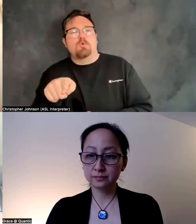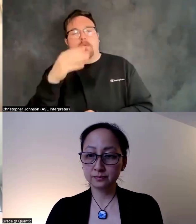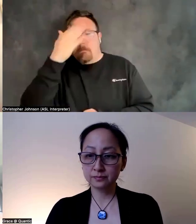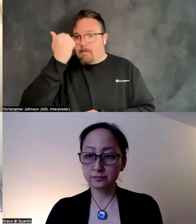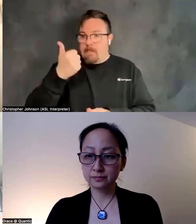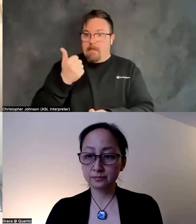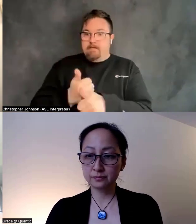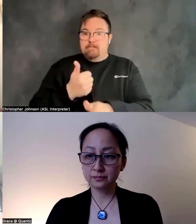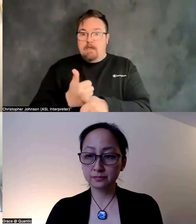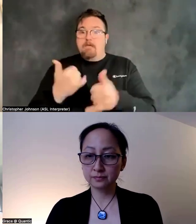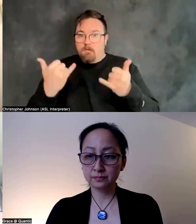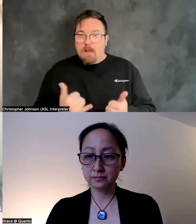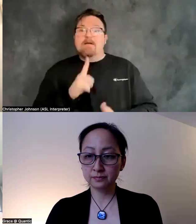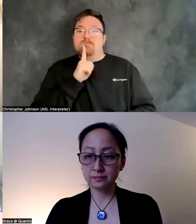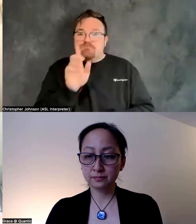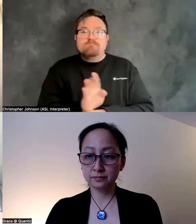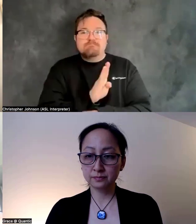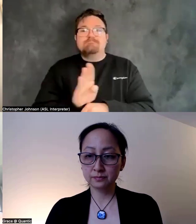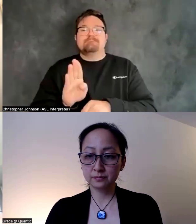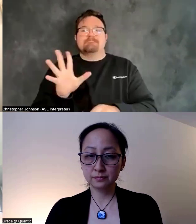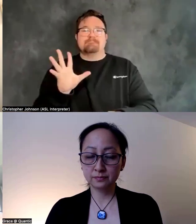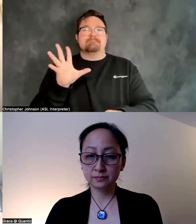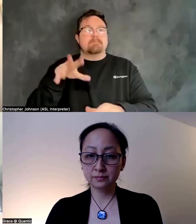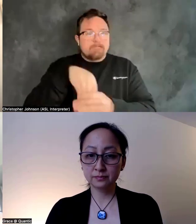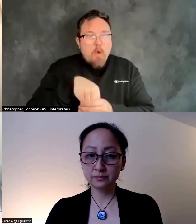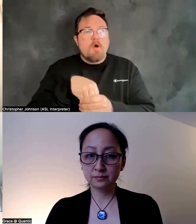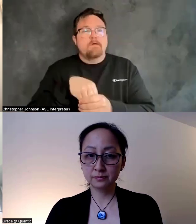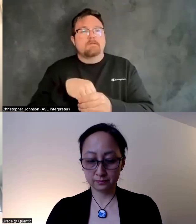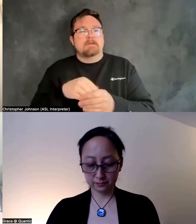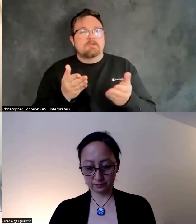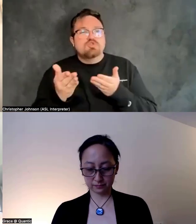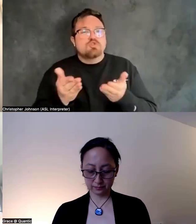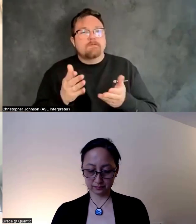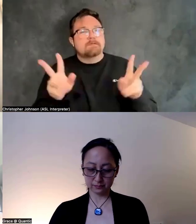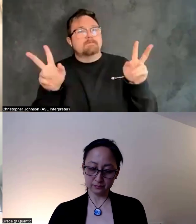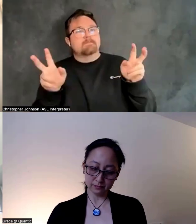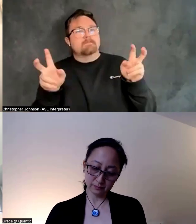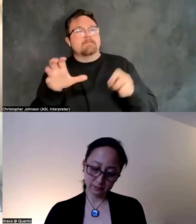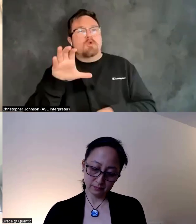literally invested in the service. They are co-owners.